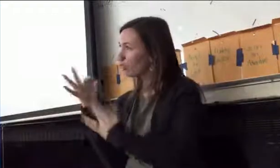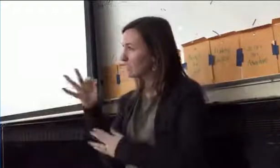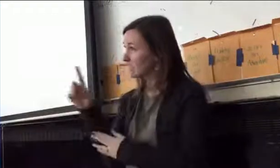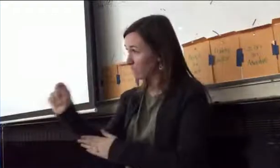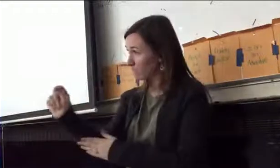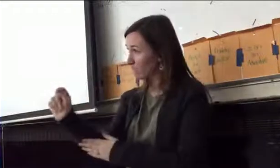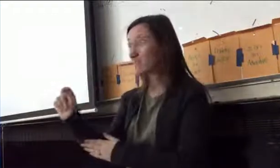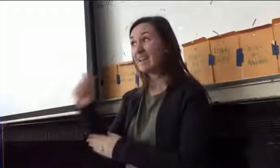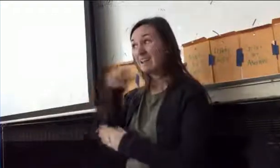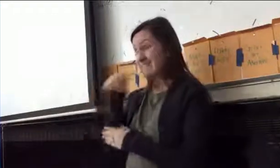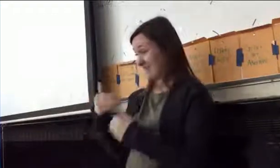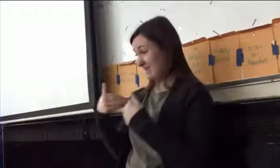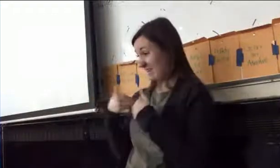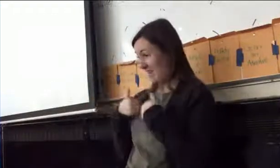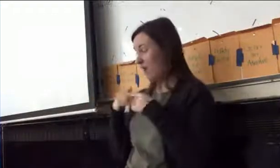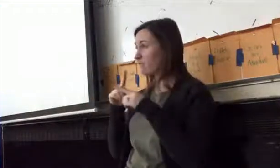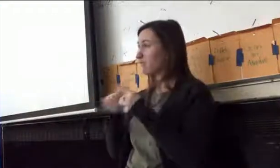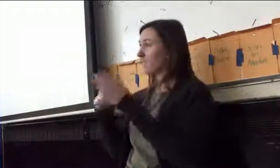did keep his leg. What?